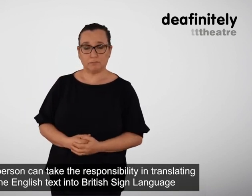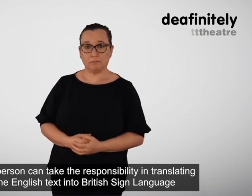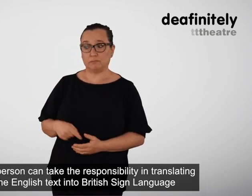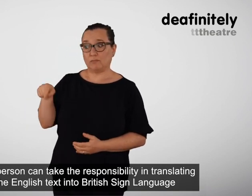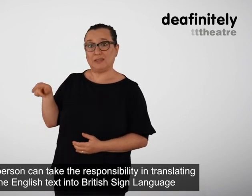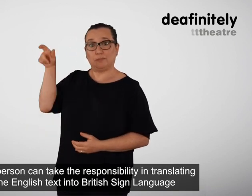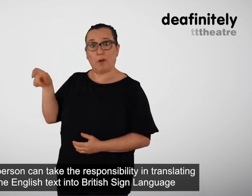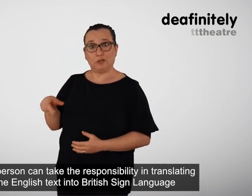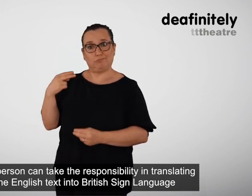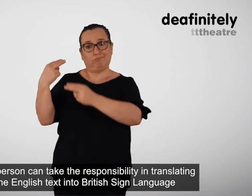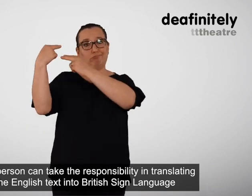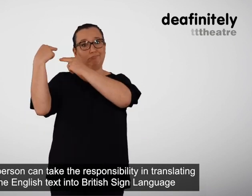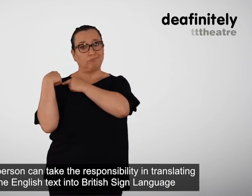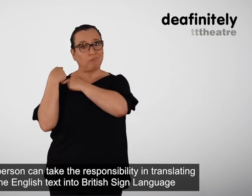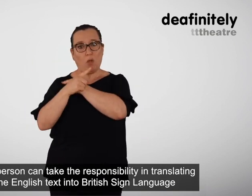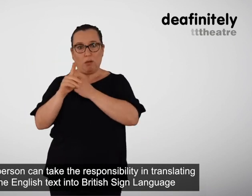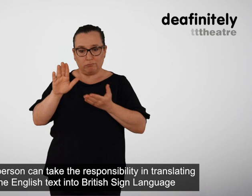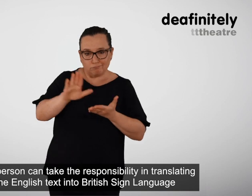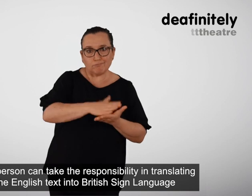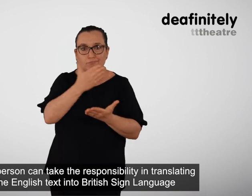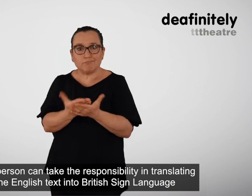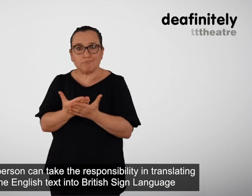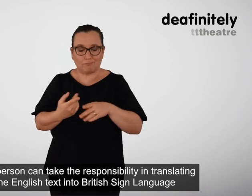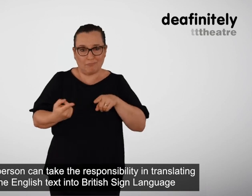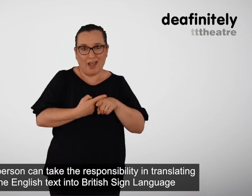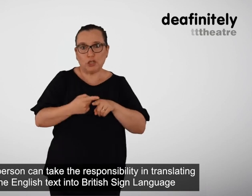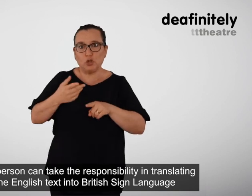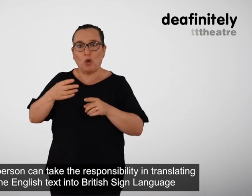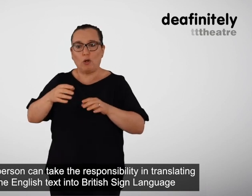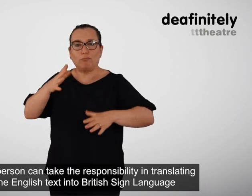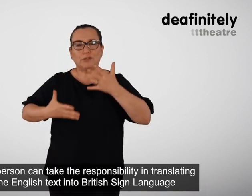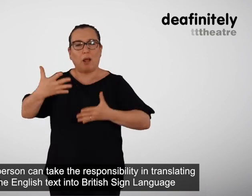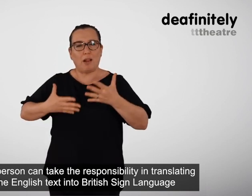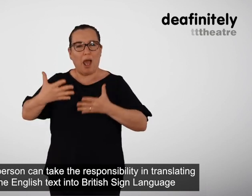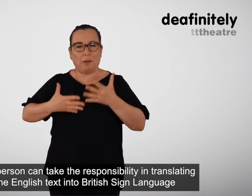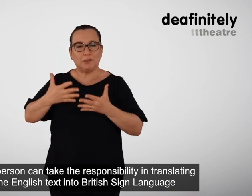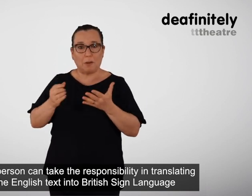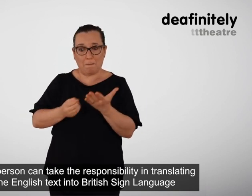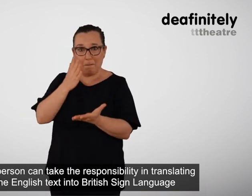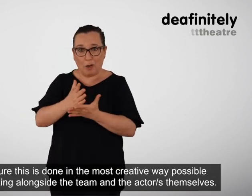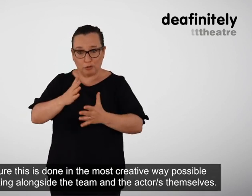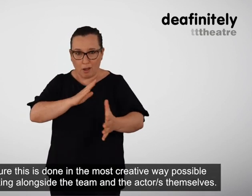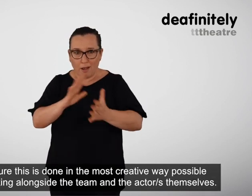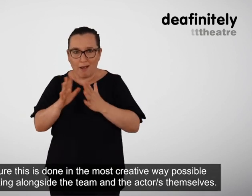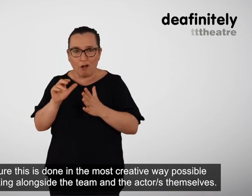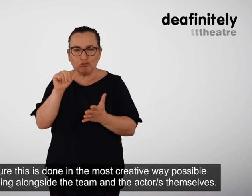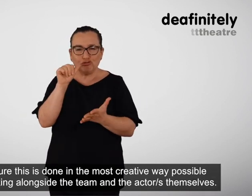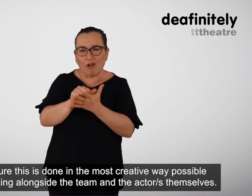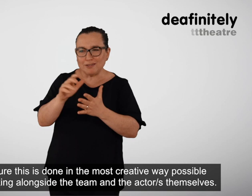This person can take the responsibility in translating the English text into British Sign Language, and ensure this